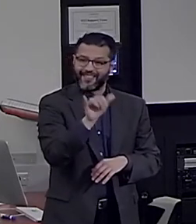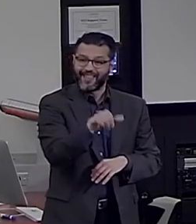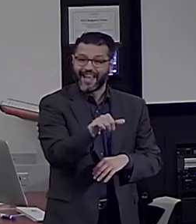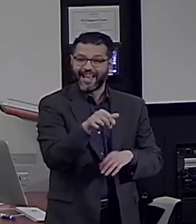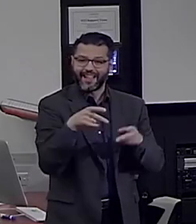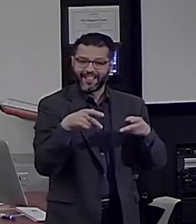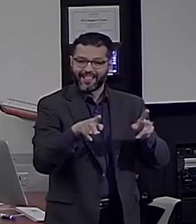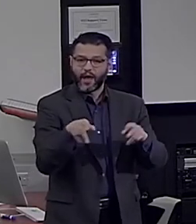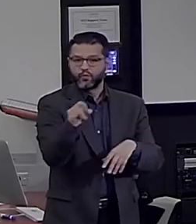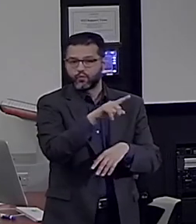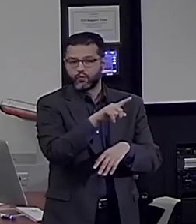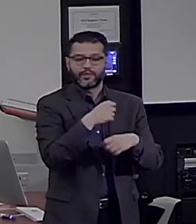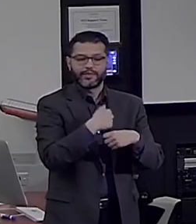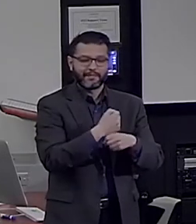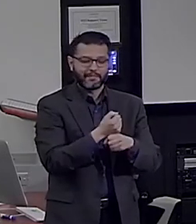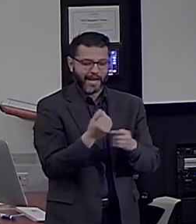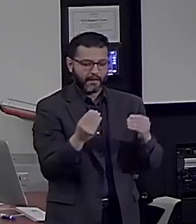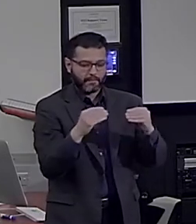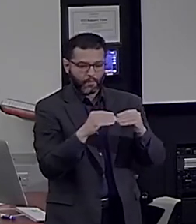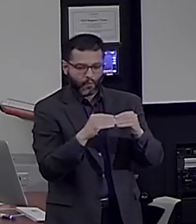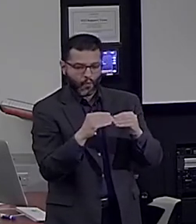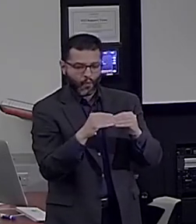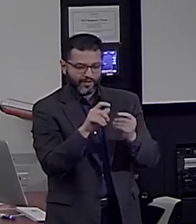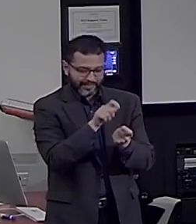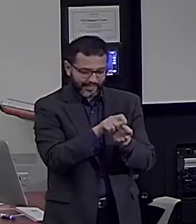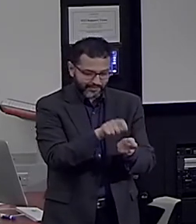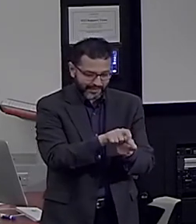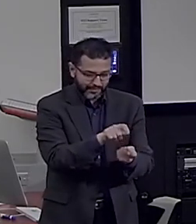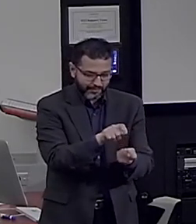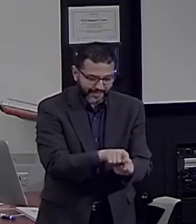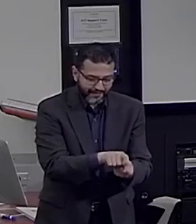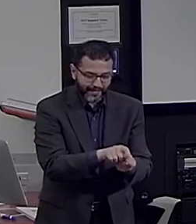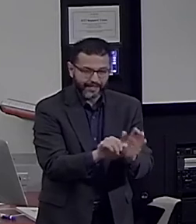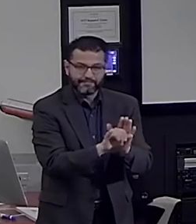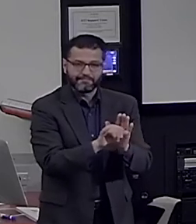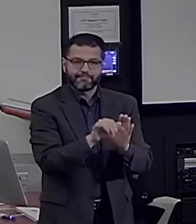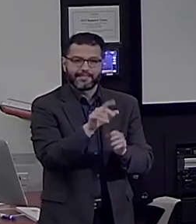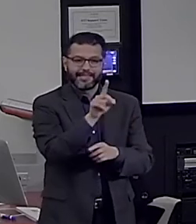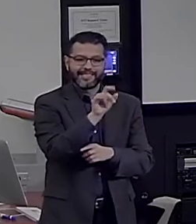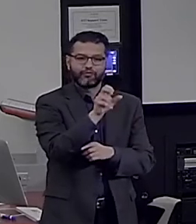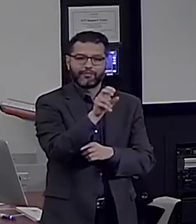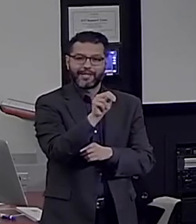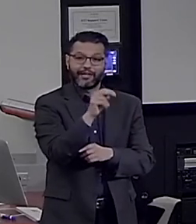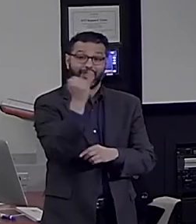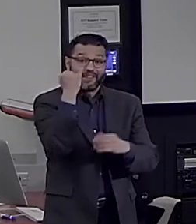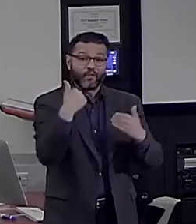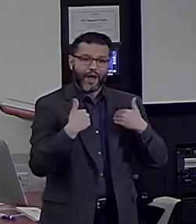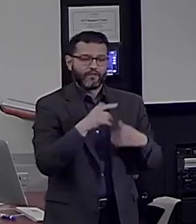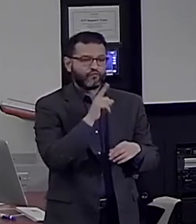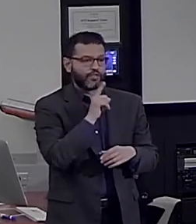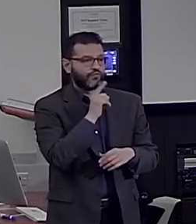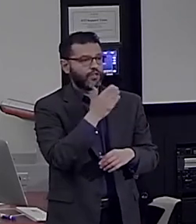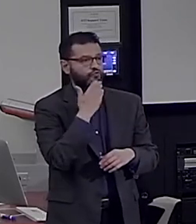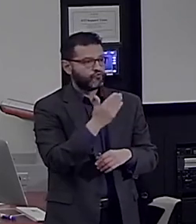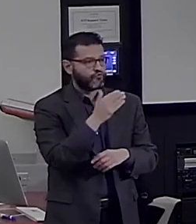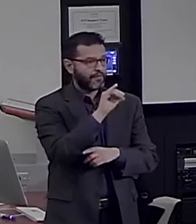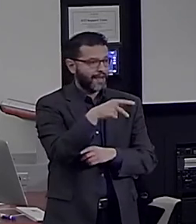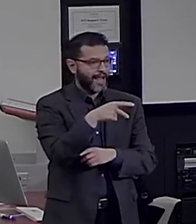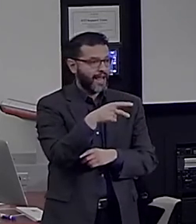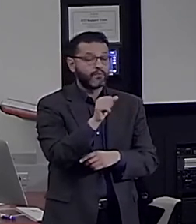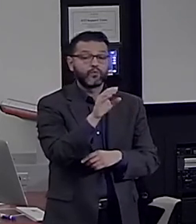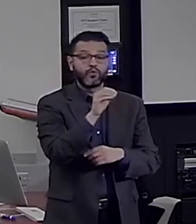you to make finer and finer discriminations if you have this really good acoustic map so the interesting thing is